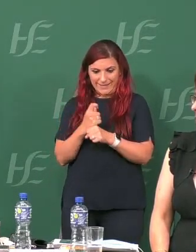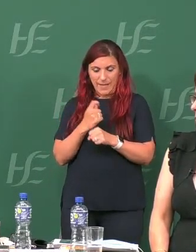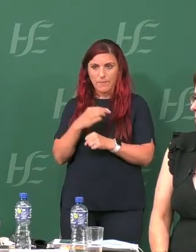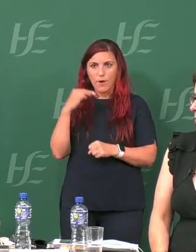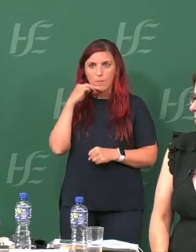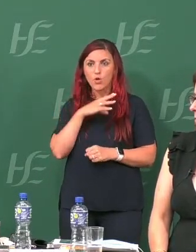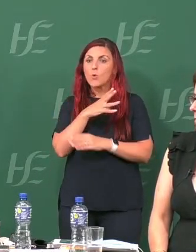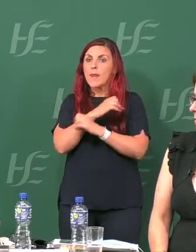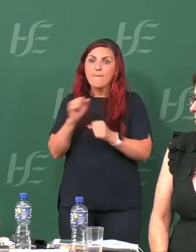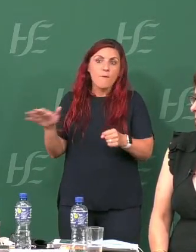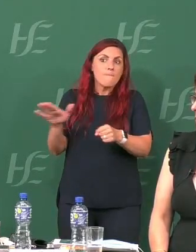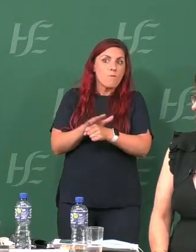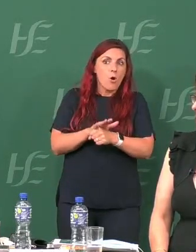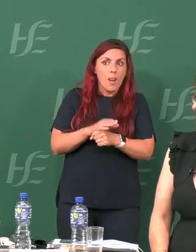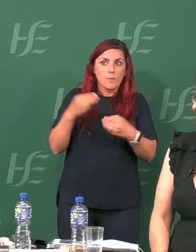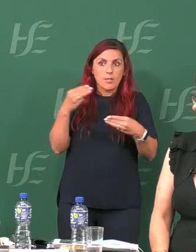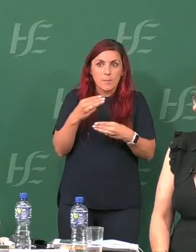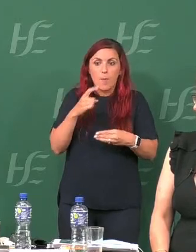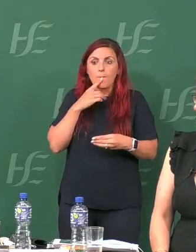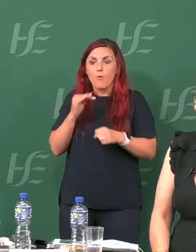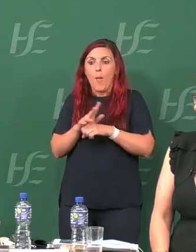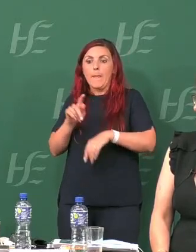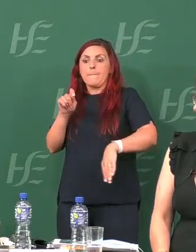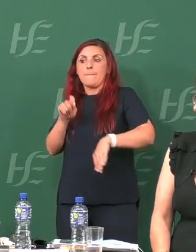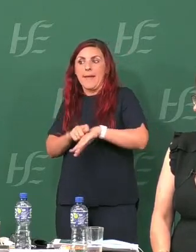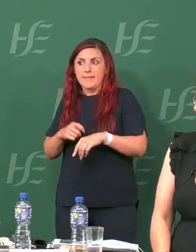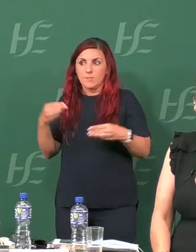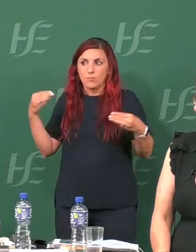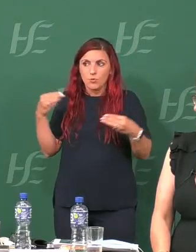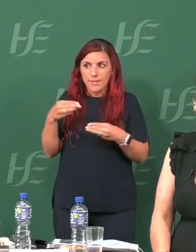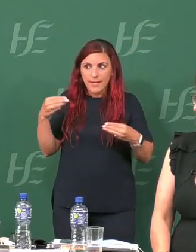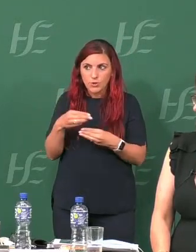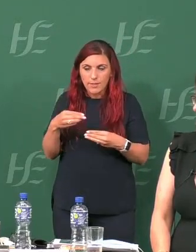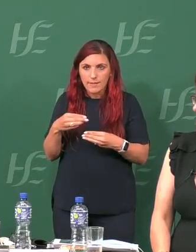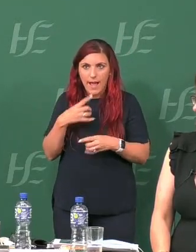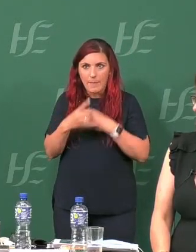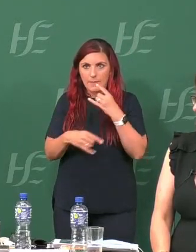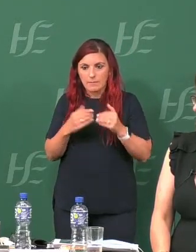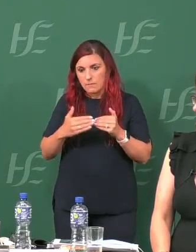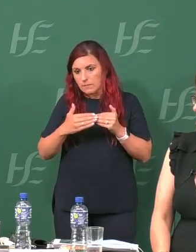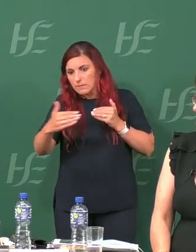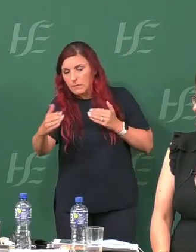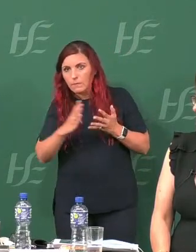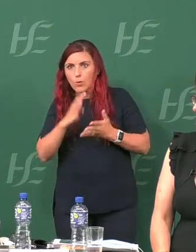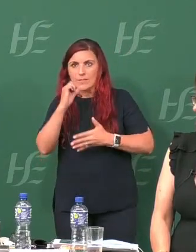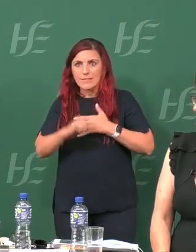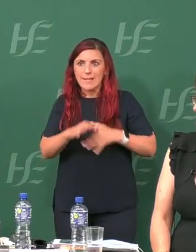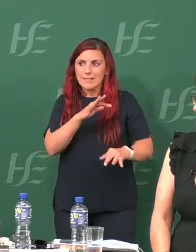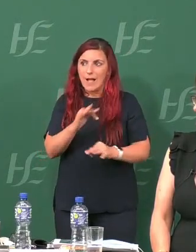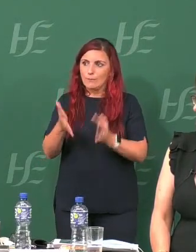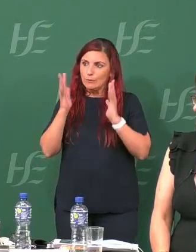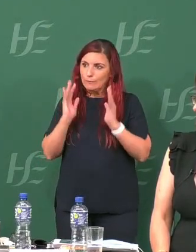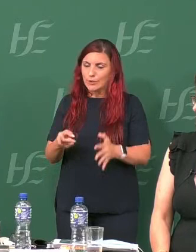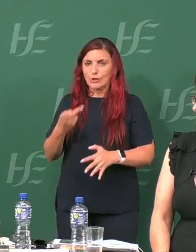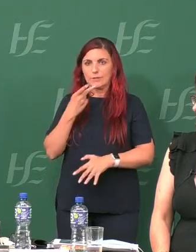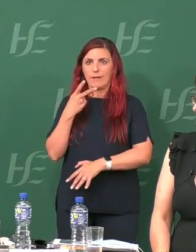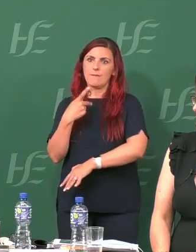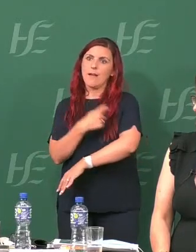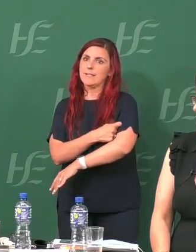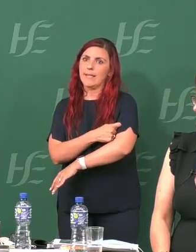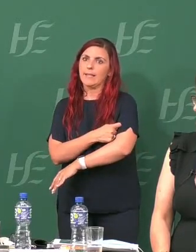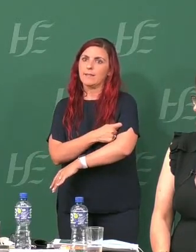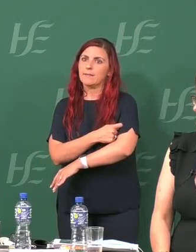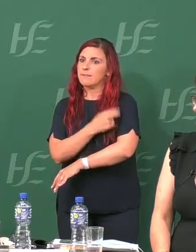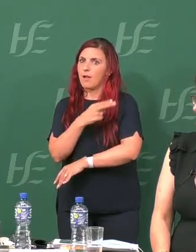protected anyway, but to your maximum protected period, you must give that period after your vaccination. And we have seen instances where younger